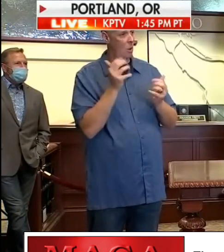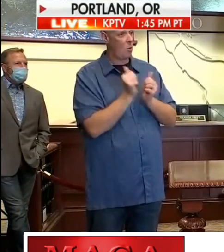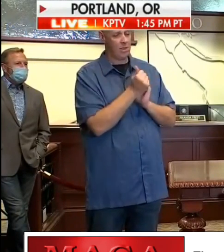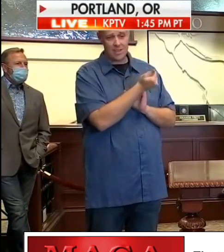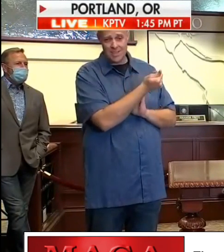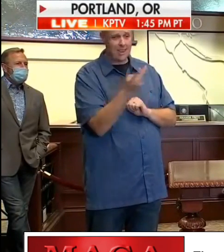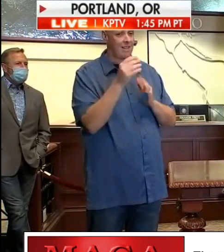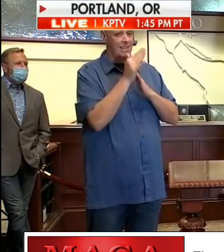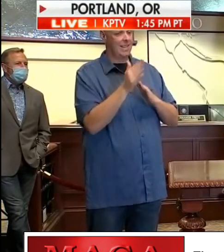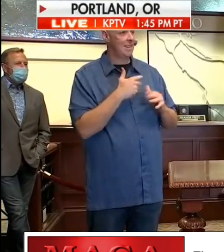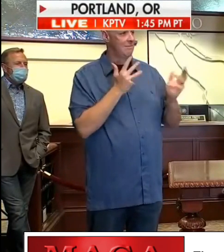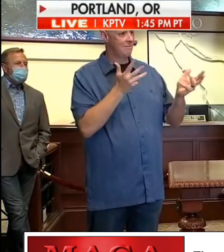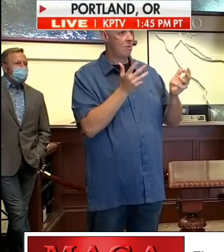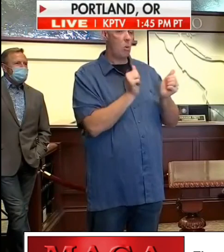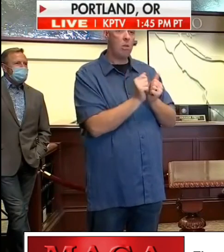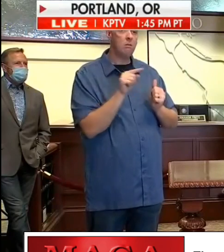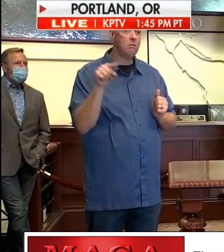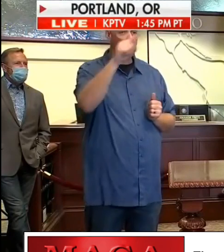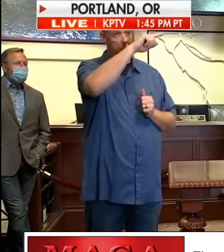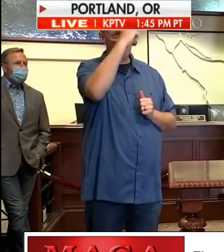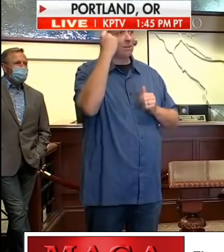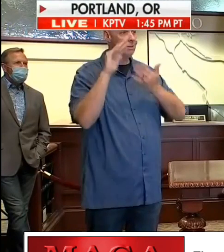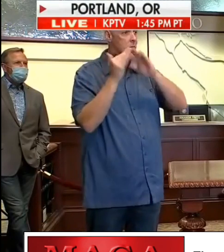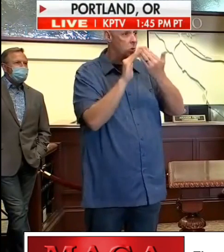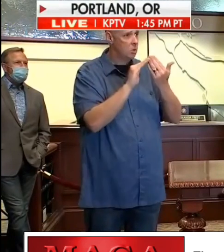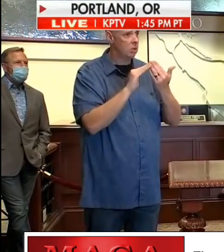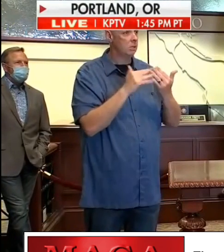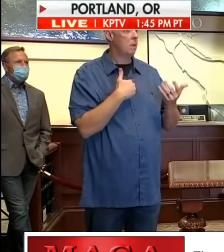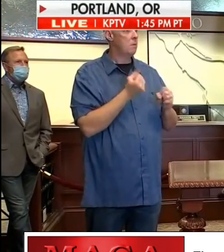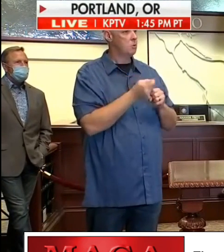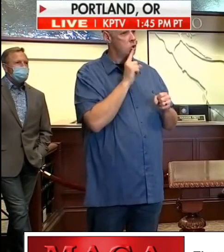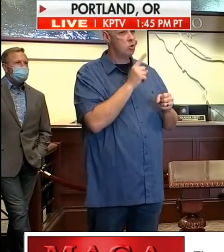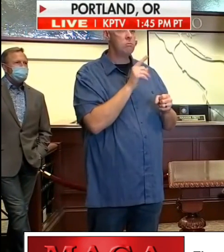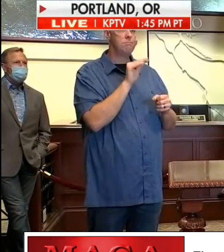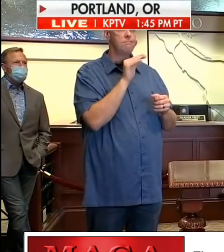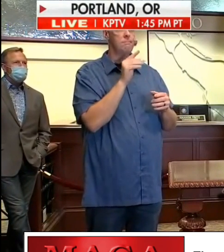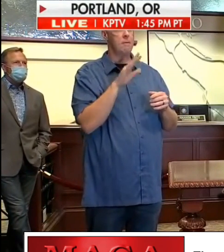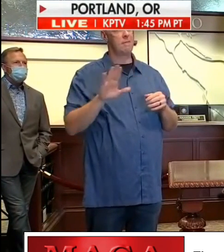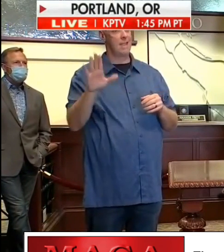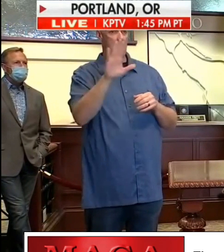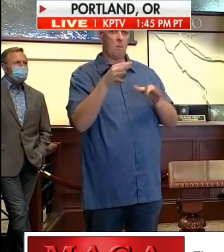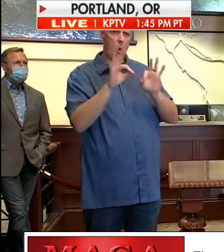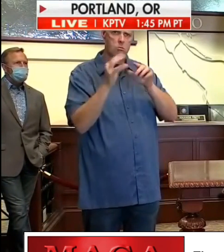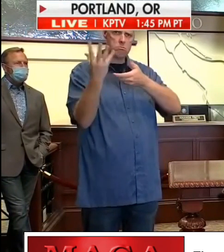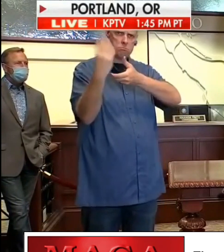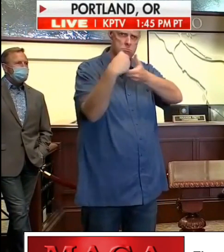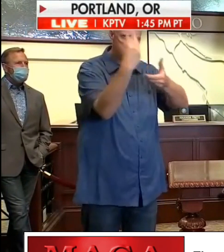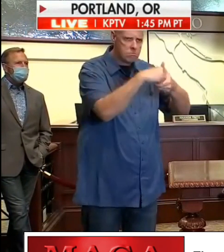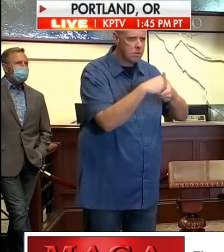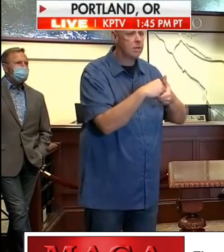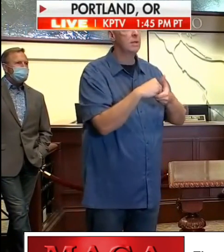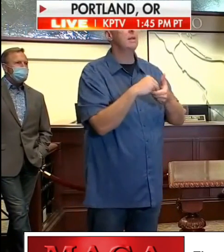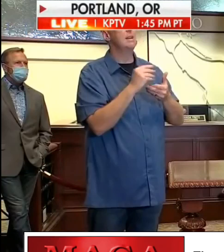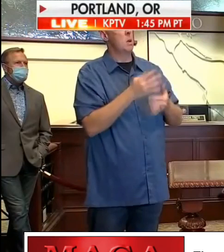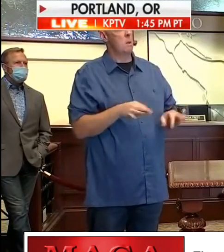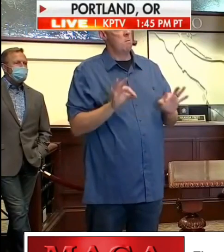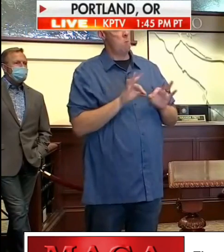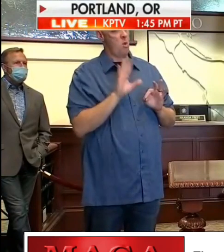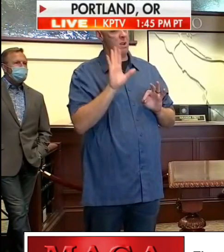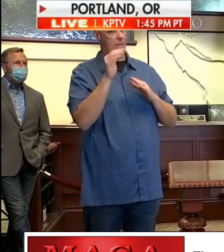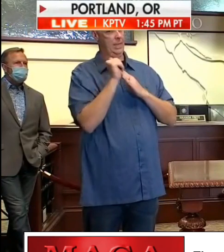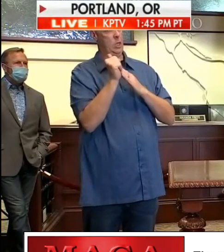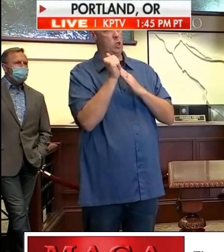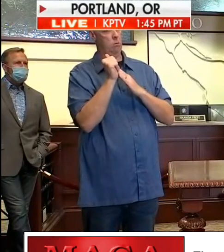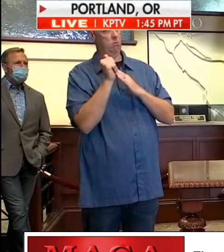leaders in the Black community and talked about the importance of not only their engagement, but the importance of their